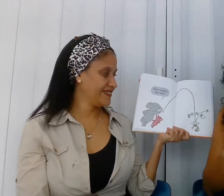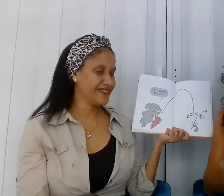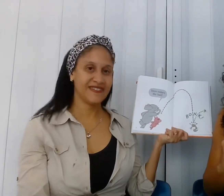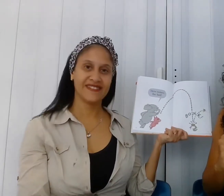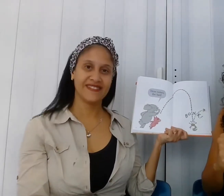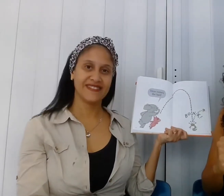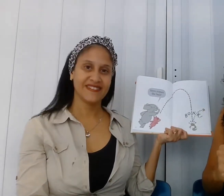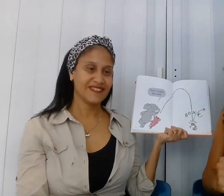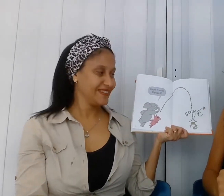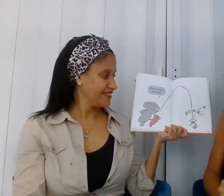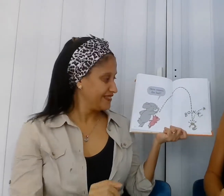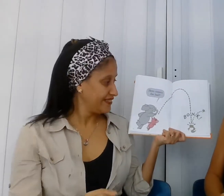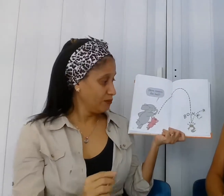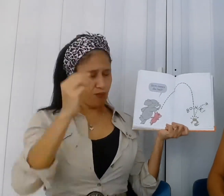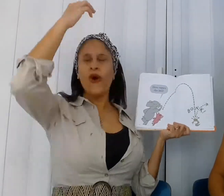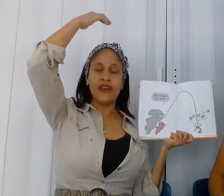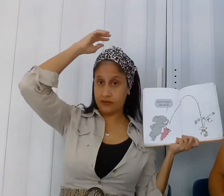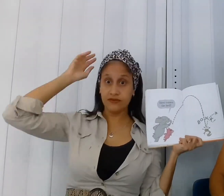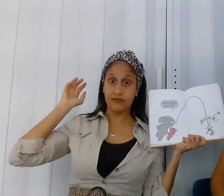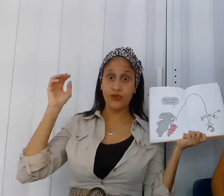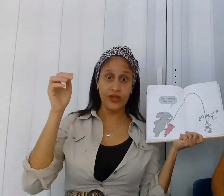Here comes the ball.